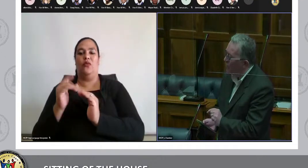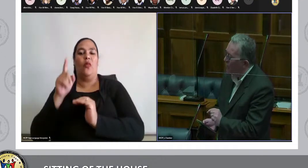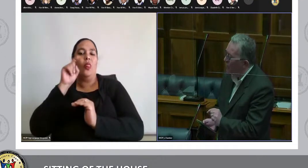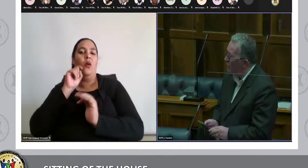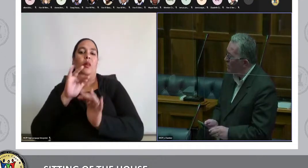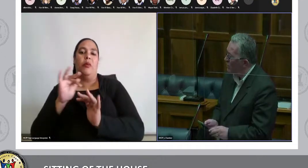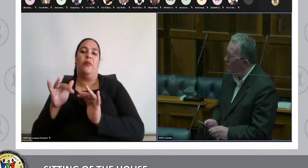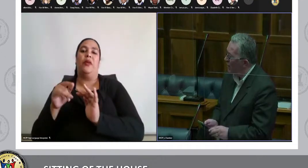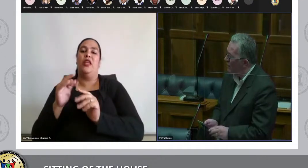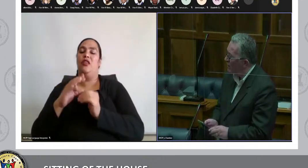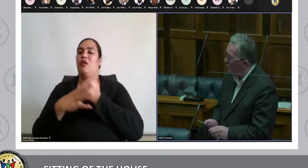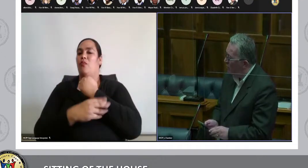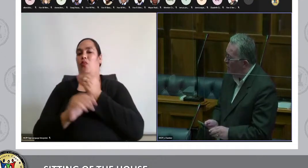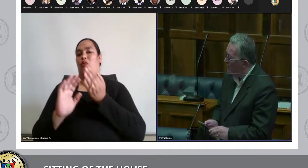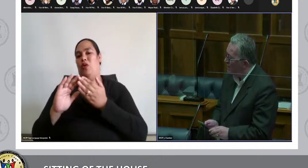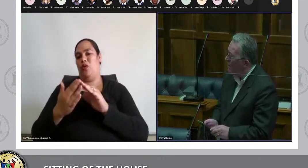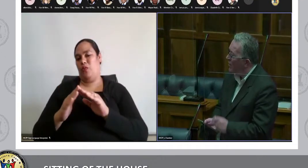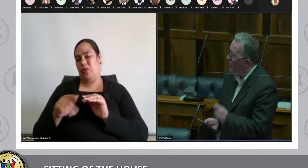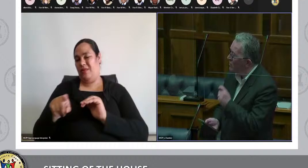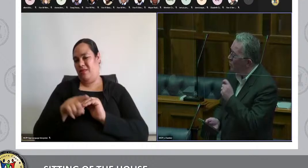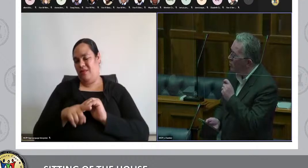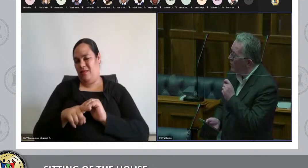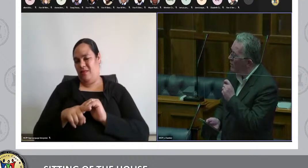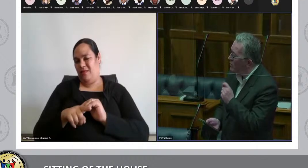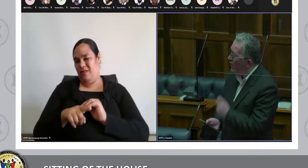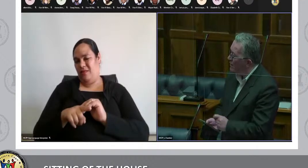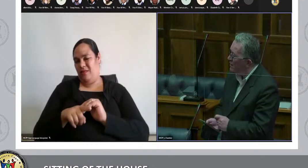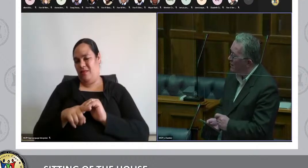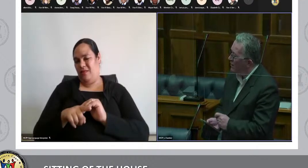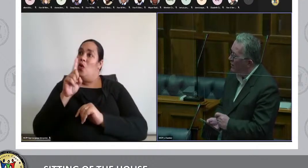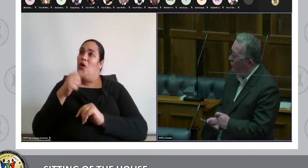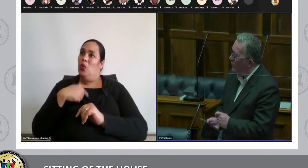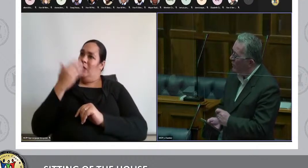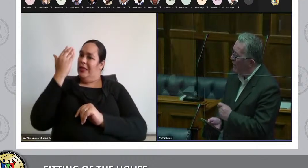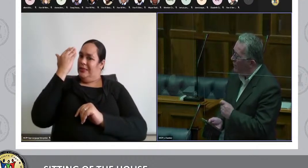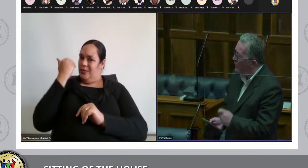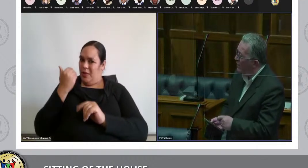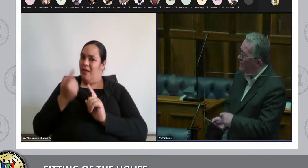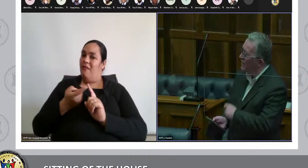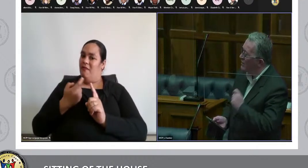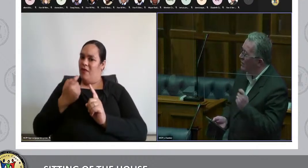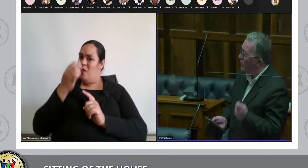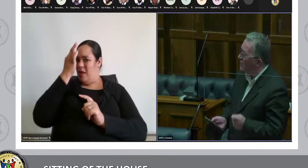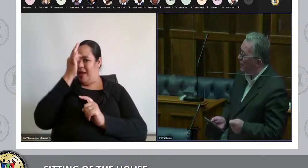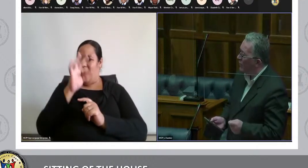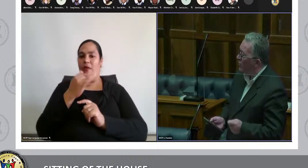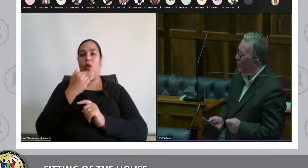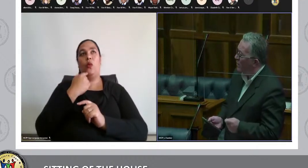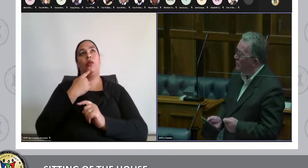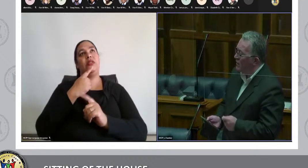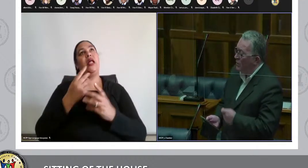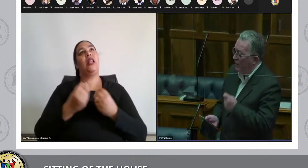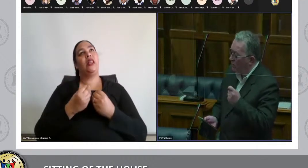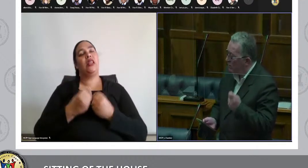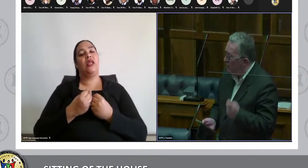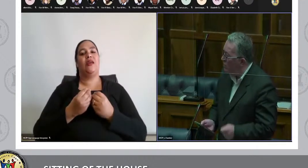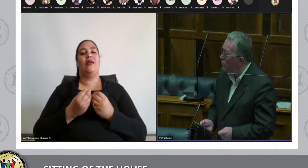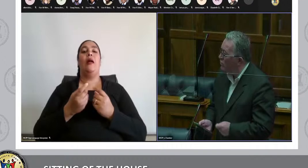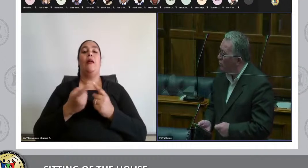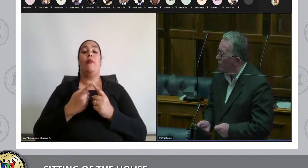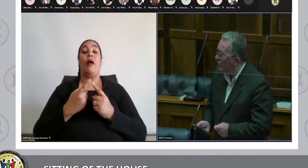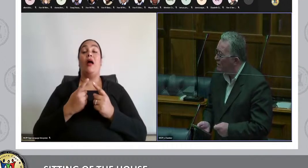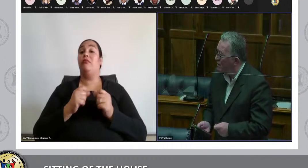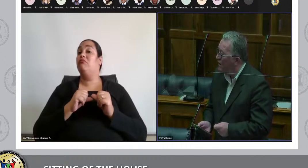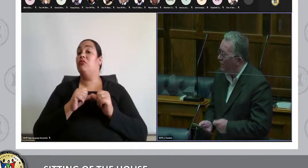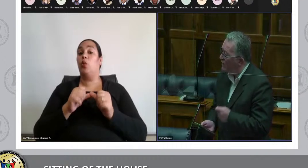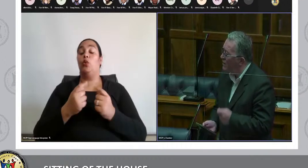in the disadvantaged communities? This is what we expect from a government that says it thinks out of the box, but continues